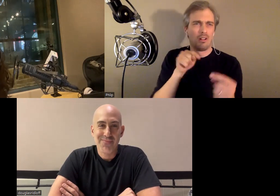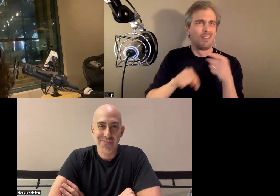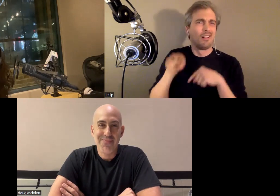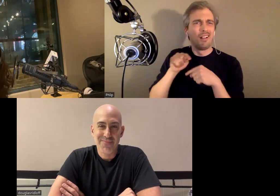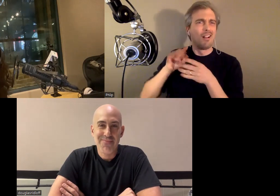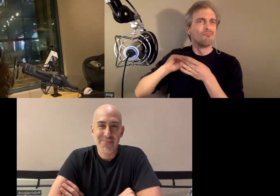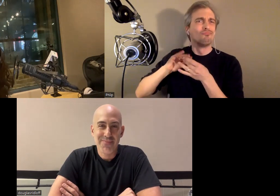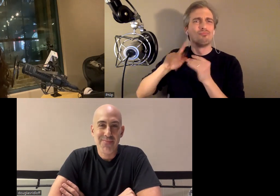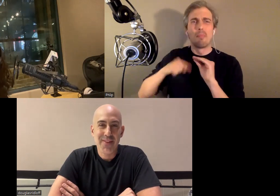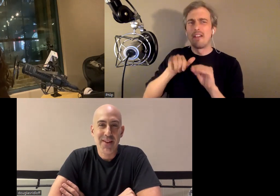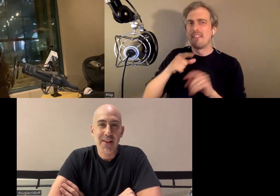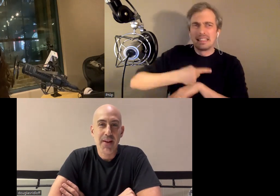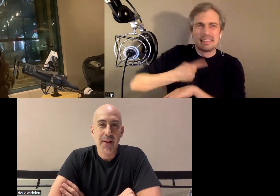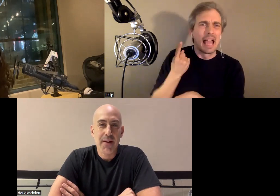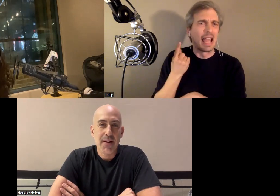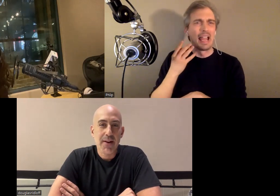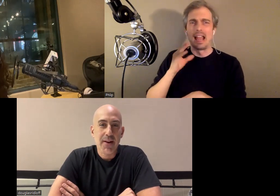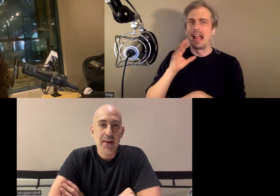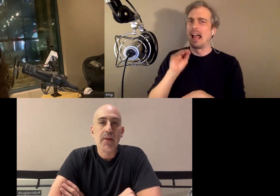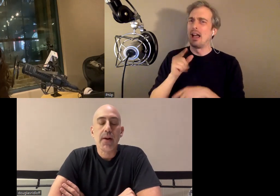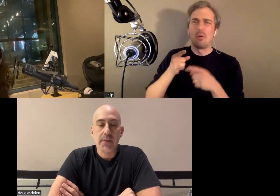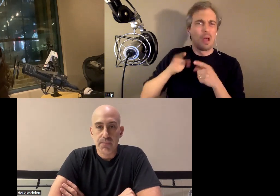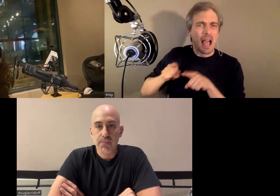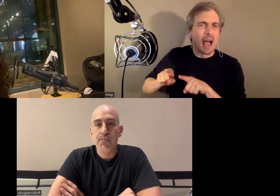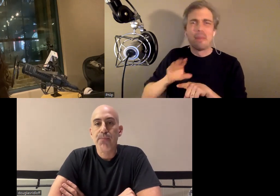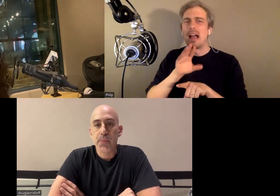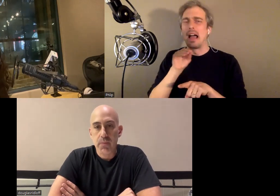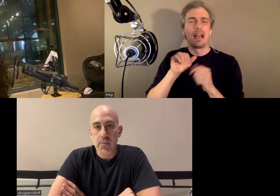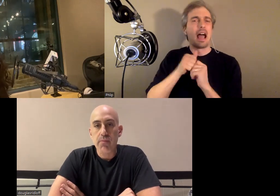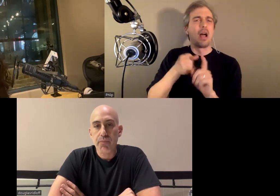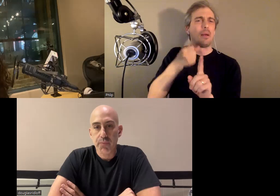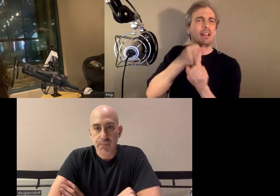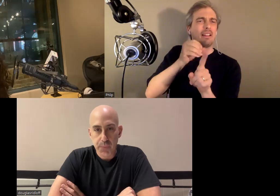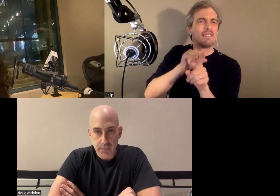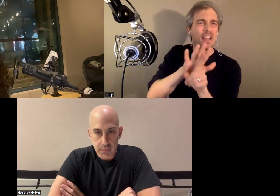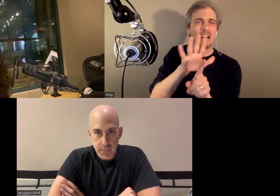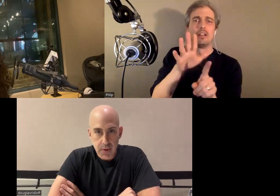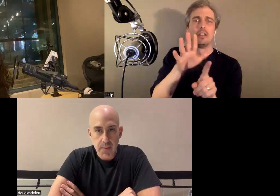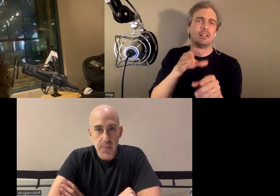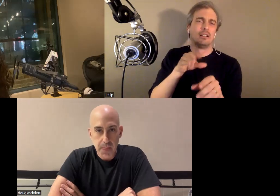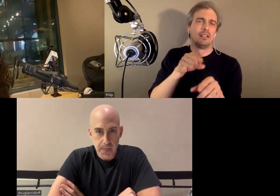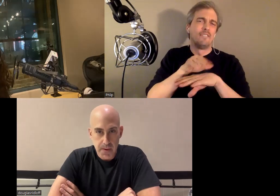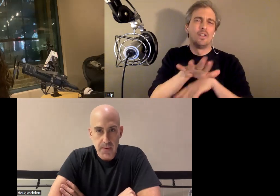remember from that day and the effect that poetry exposure had on you?